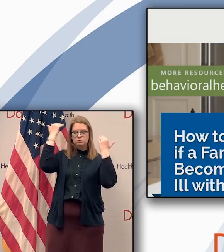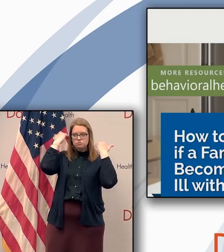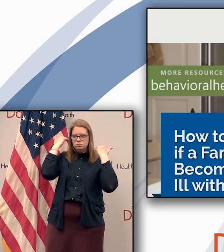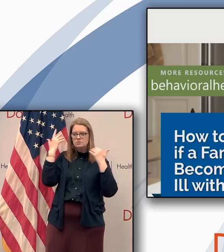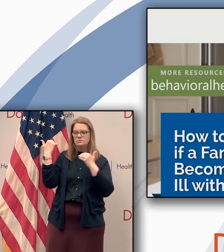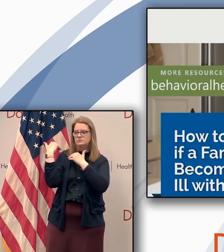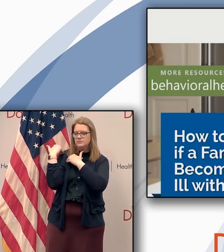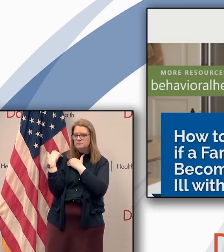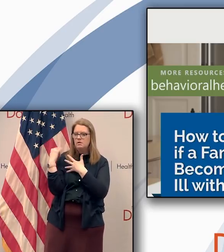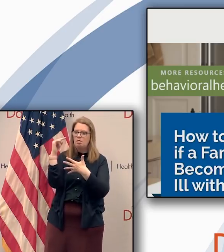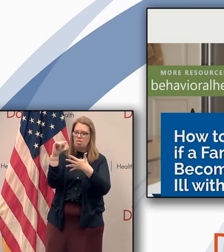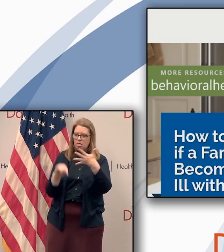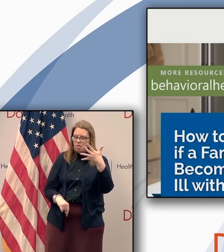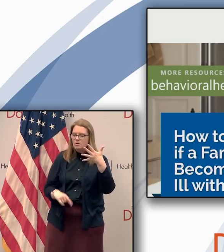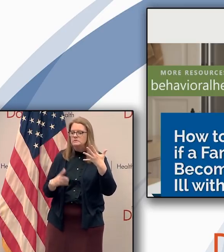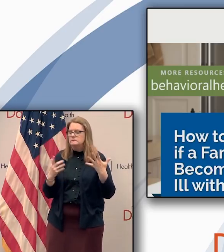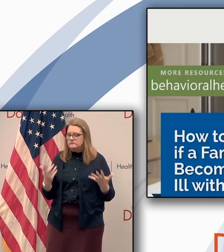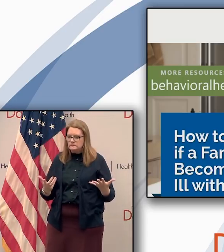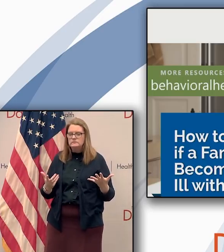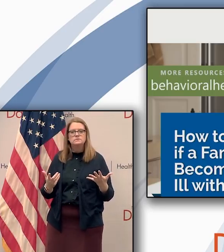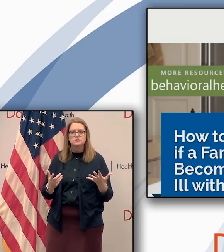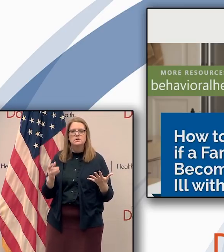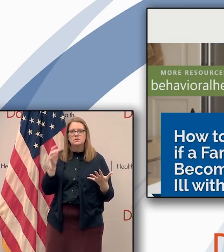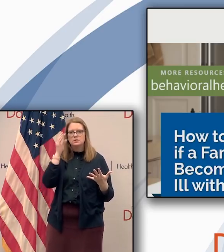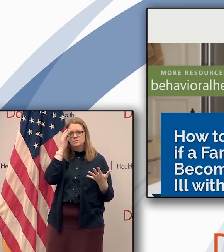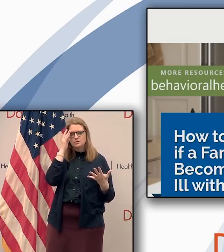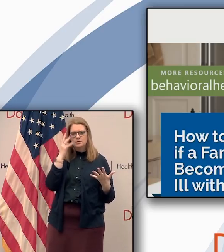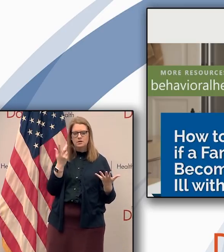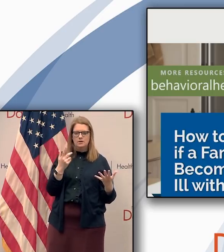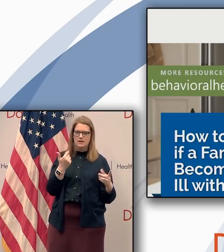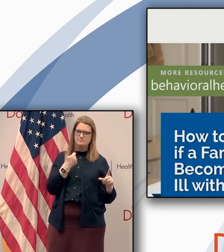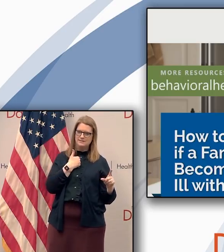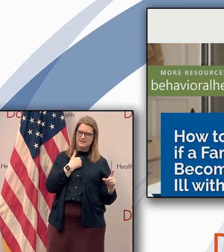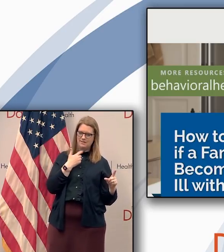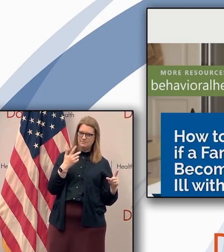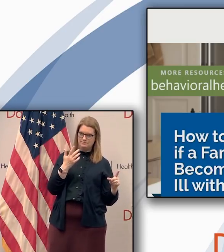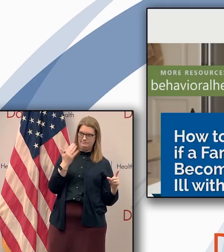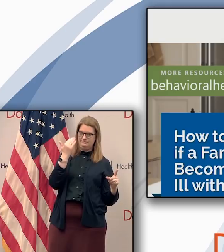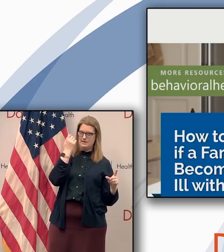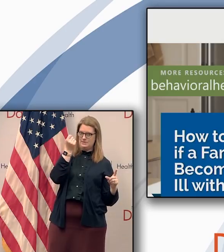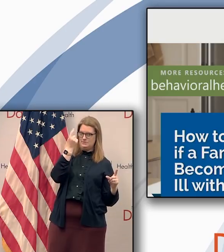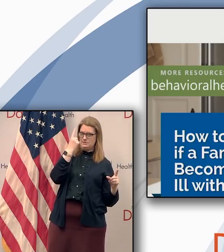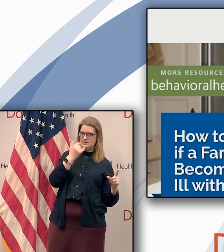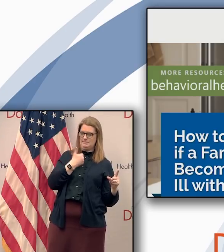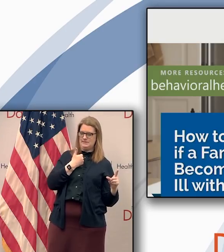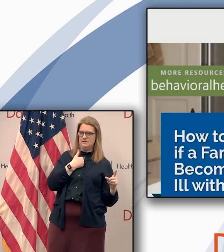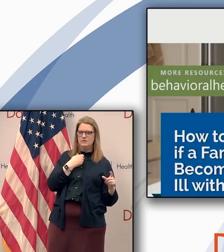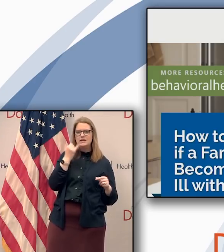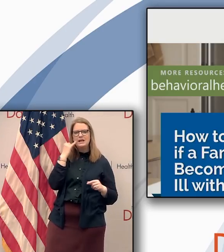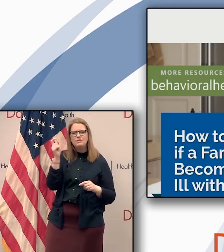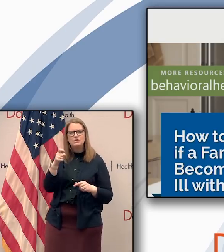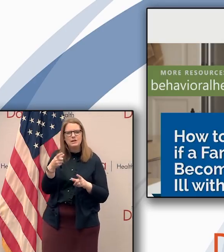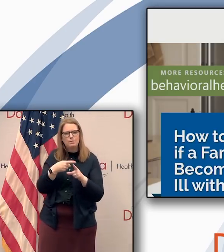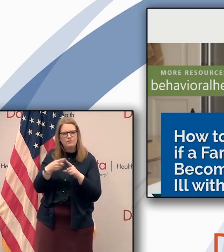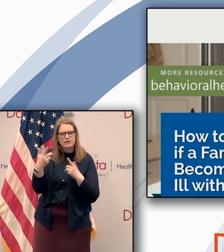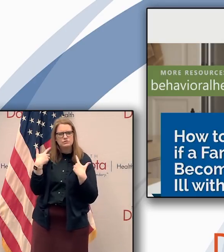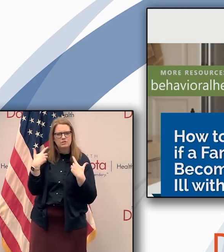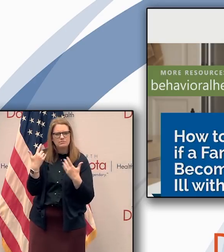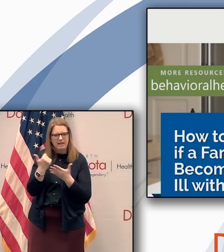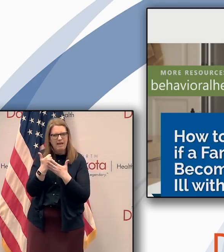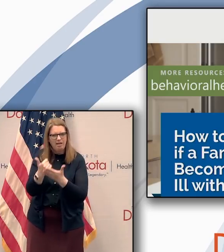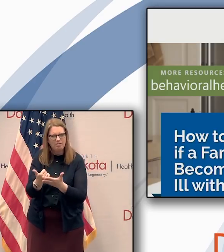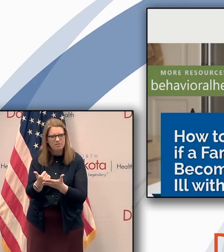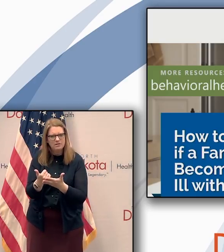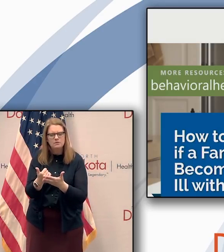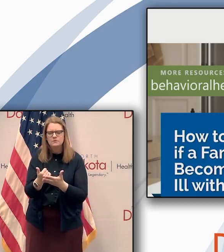juggle. And understand that, know there, been there myself. And if you need to seek out professional help, many facilities offering